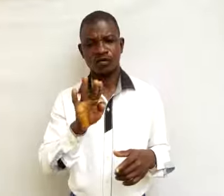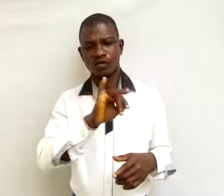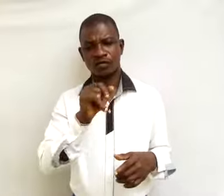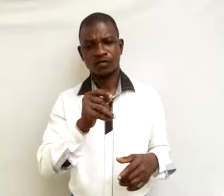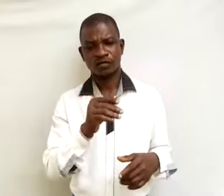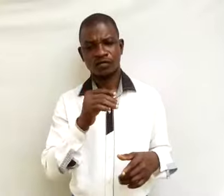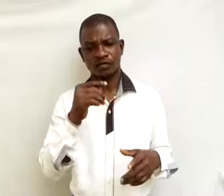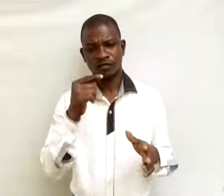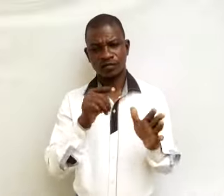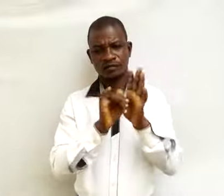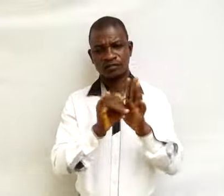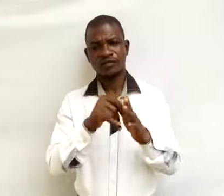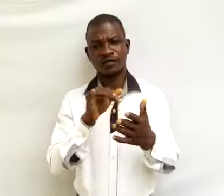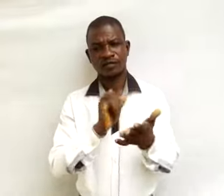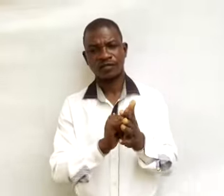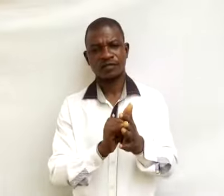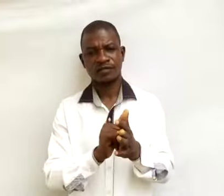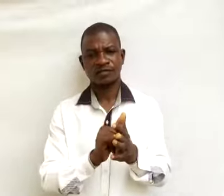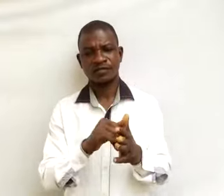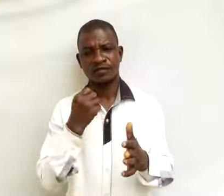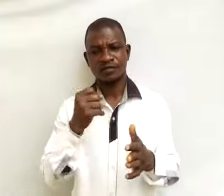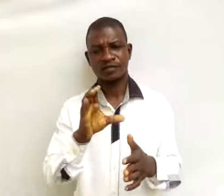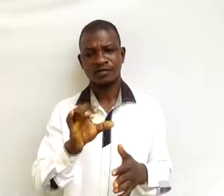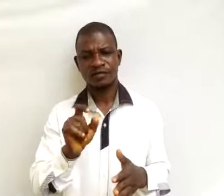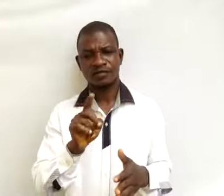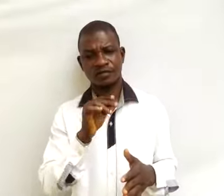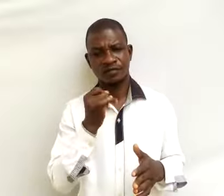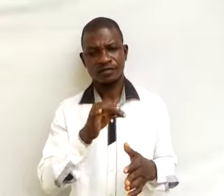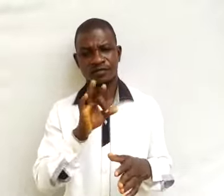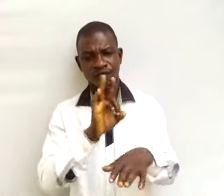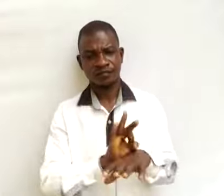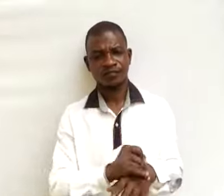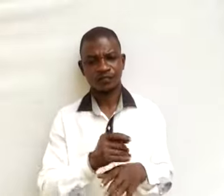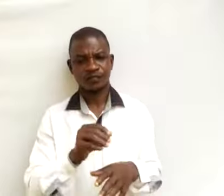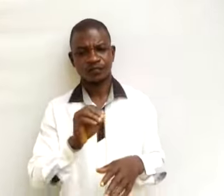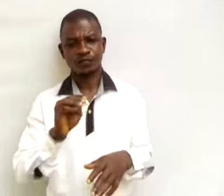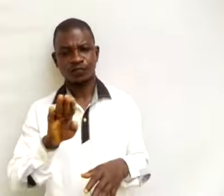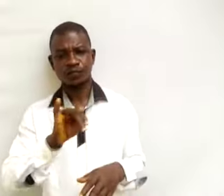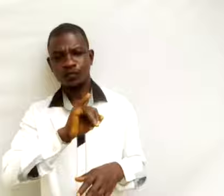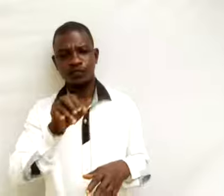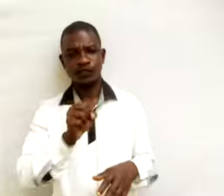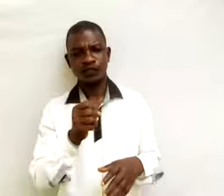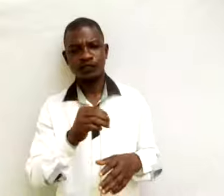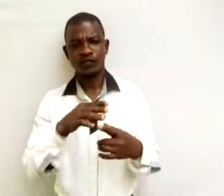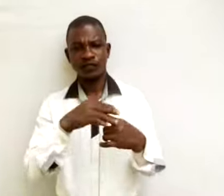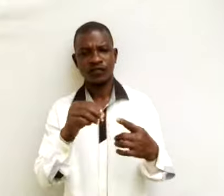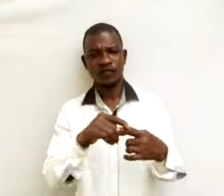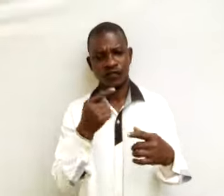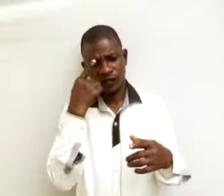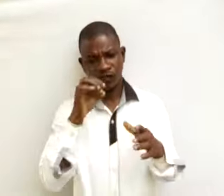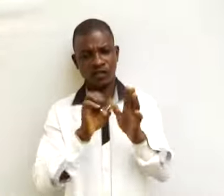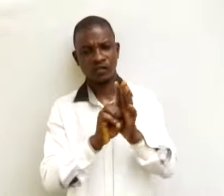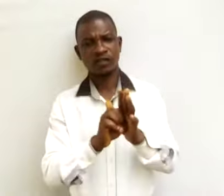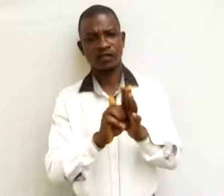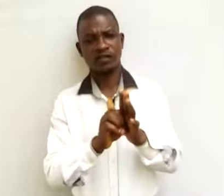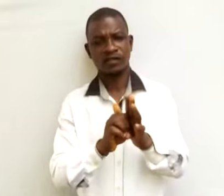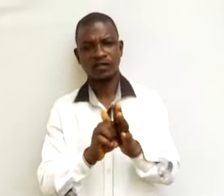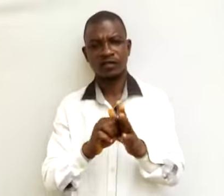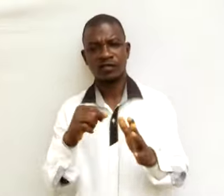indicates that the clause functions as an object in the sentence. For example, we